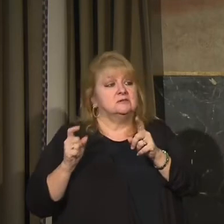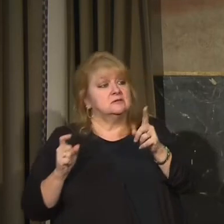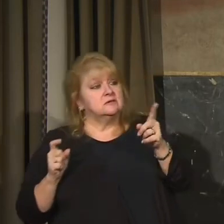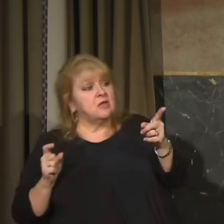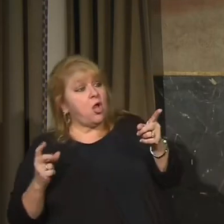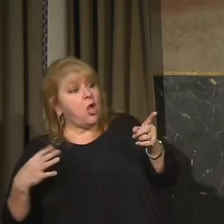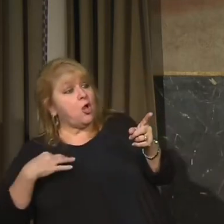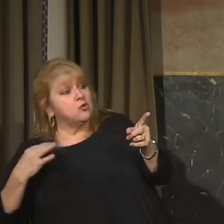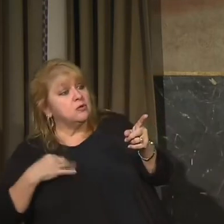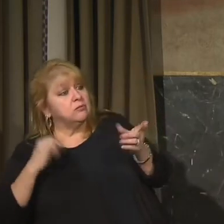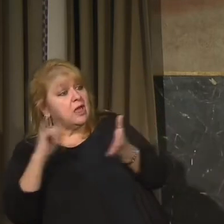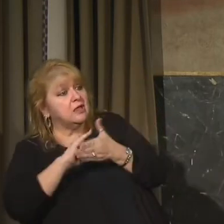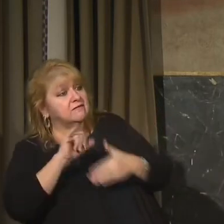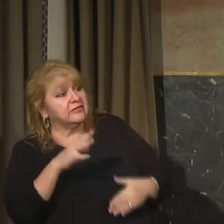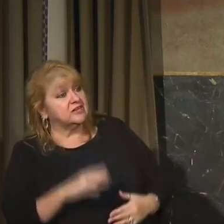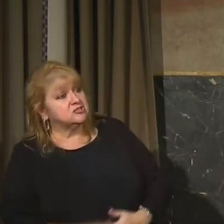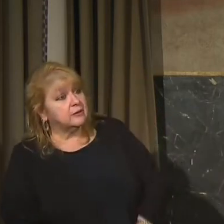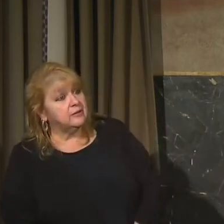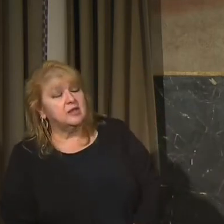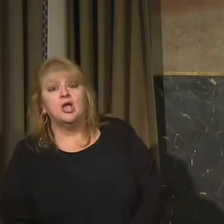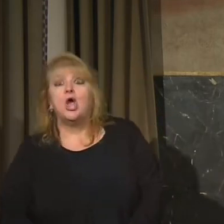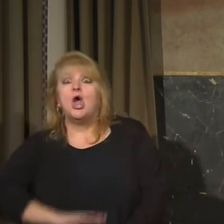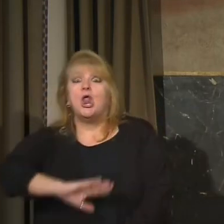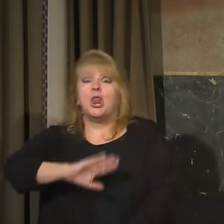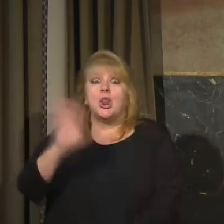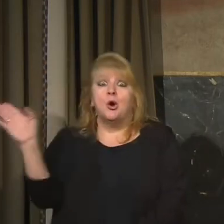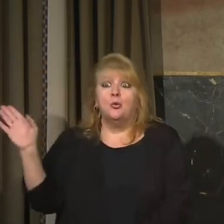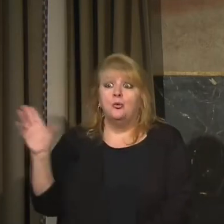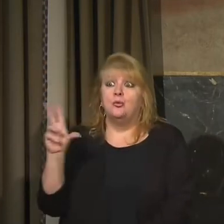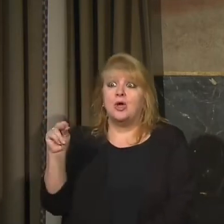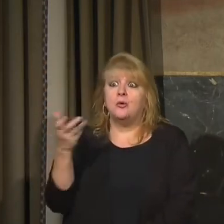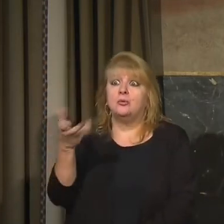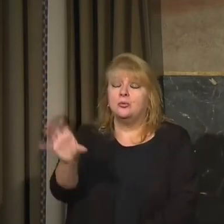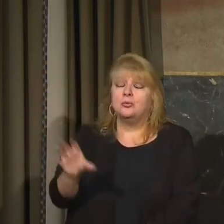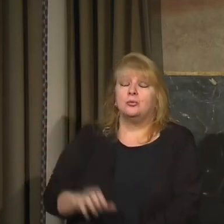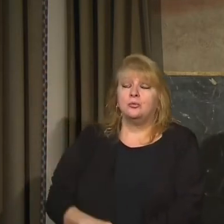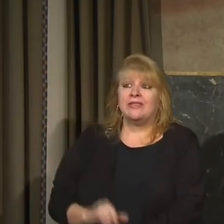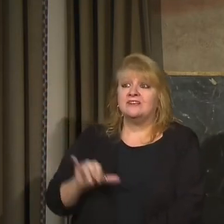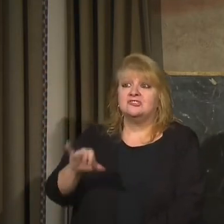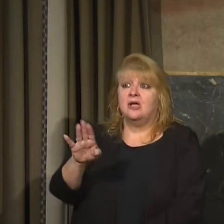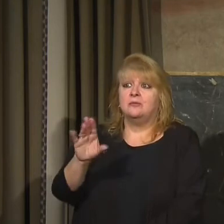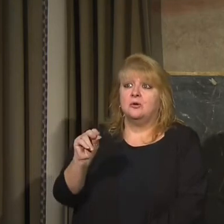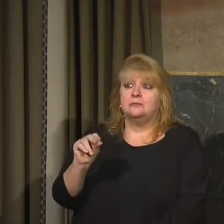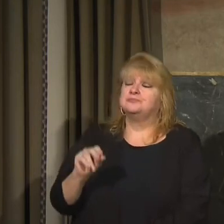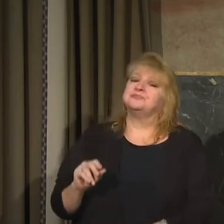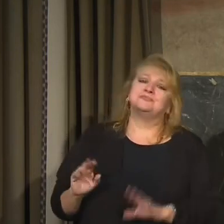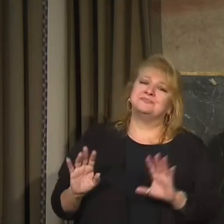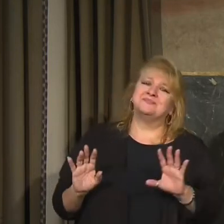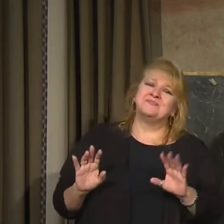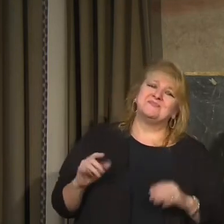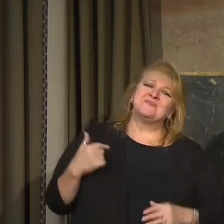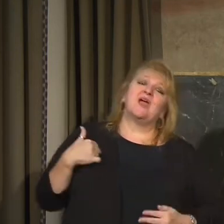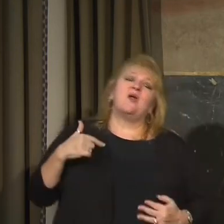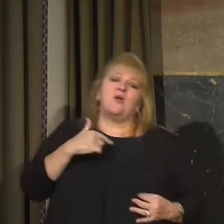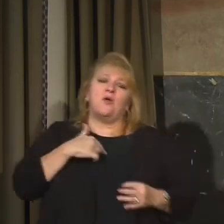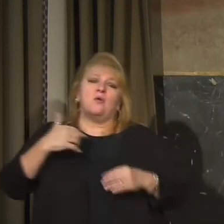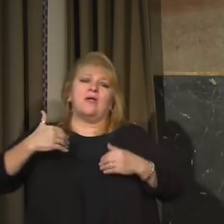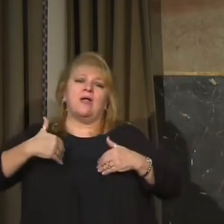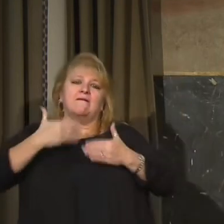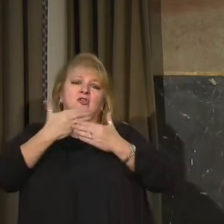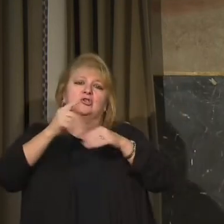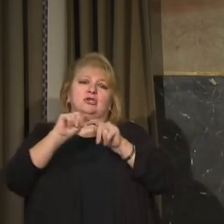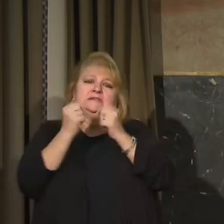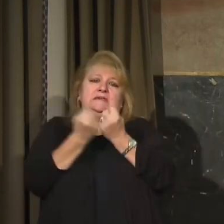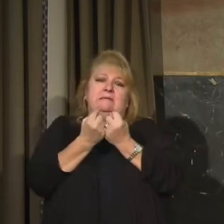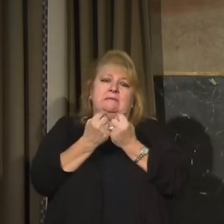applying for the job? No, not. You know, we have a very good team, and I've been dealing with our